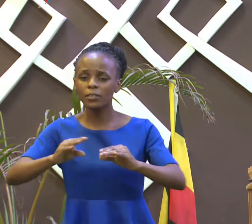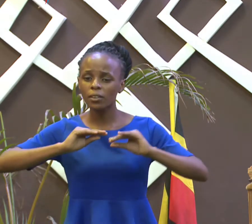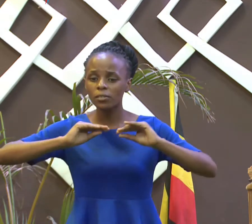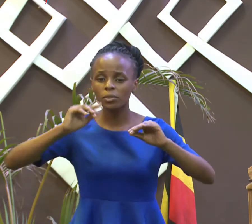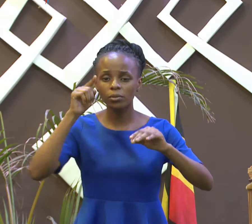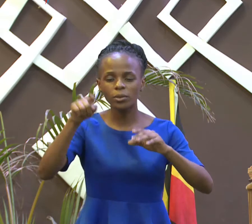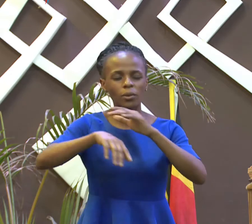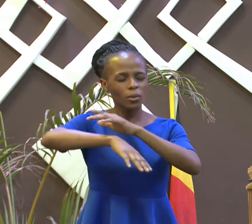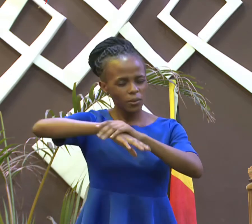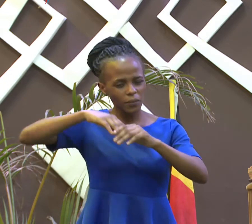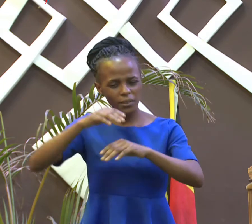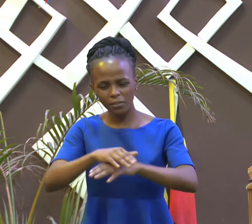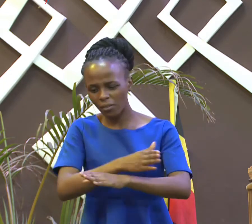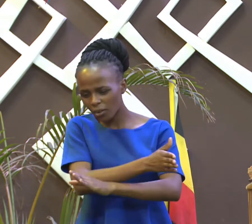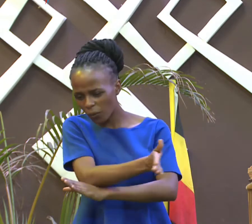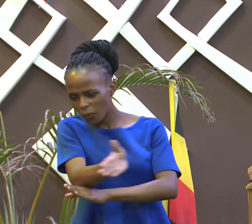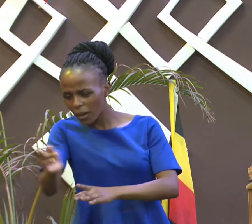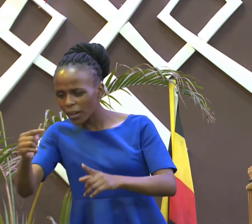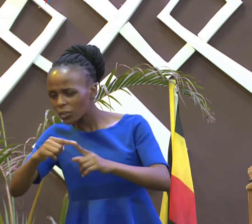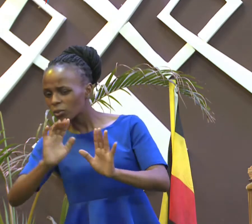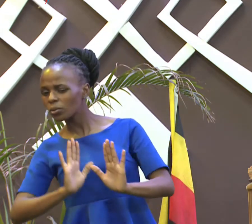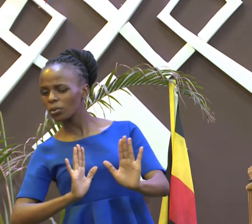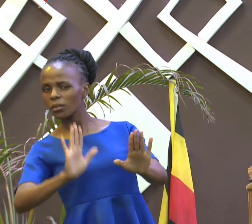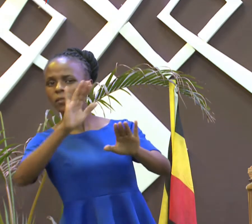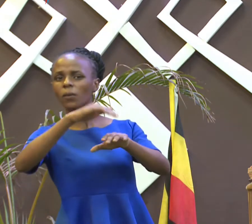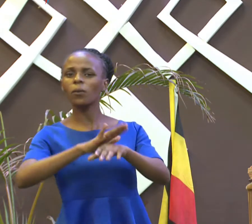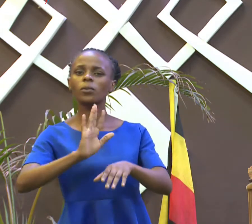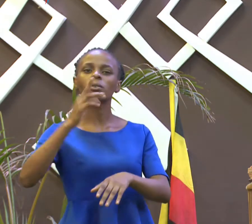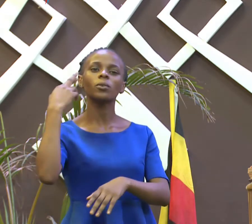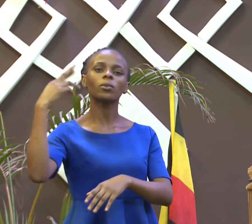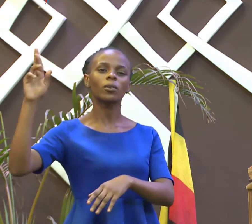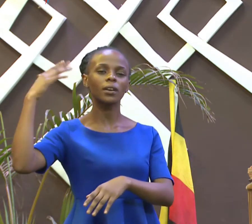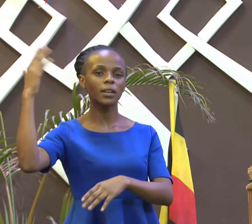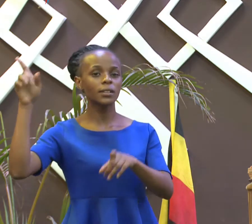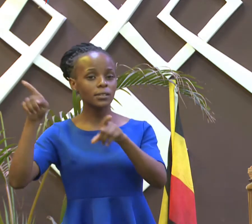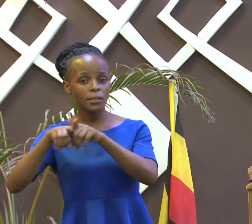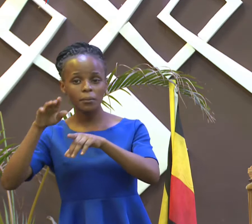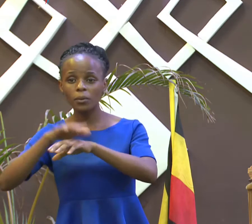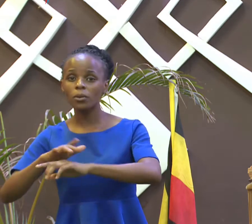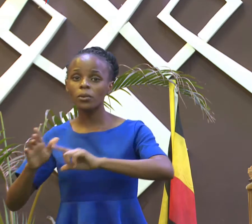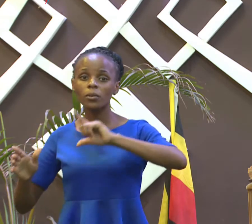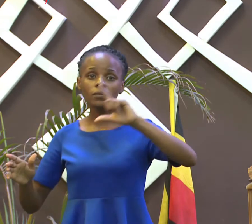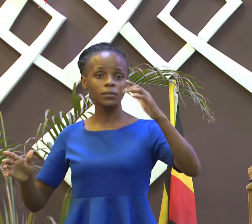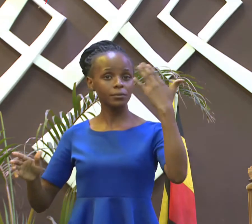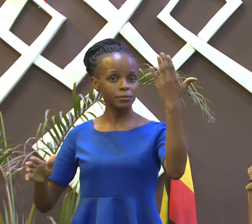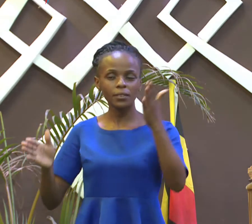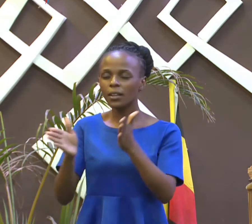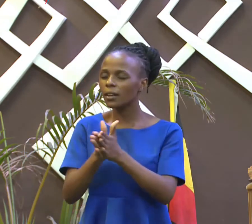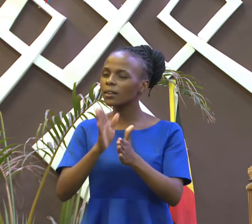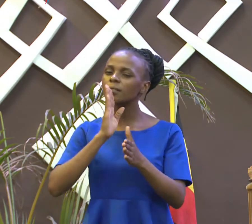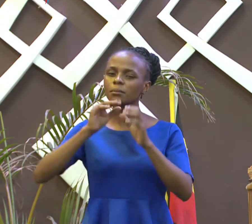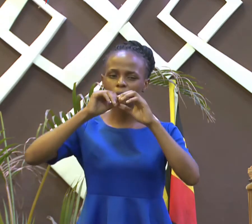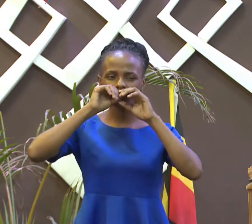Tokyamanga okugaleka ku mukono gwo ogwa ddyo newankubadde ogwa kkono olyoke oweebwe